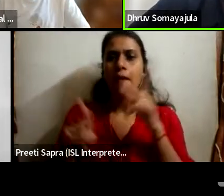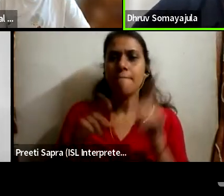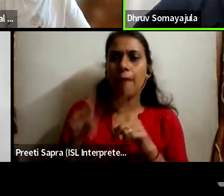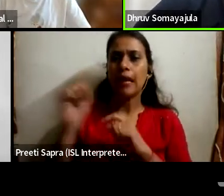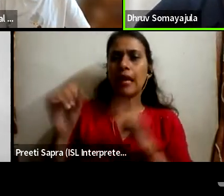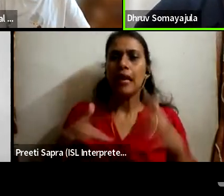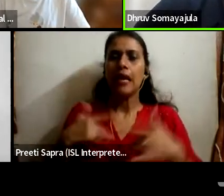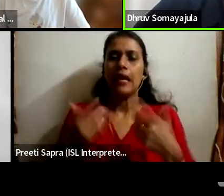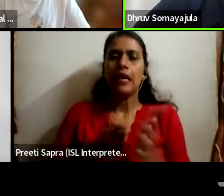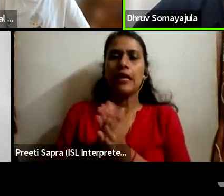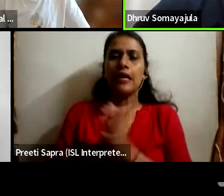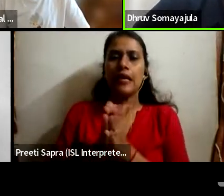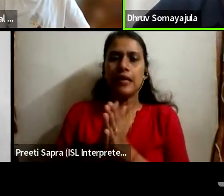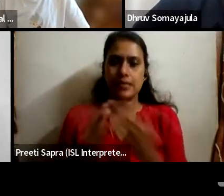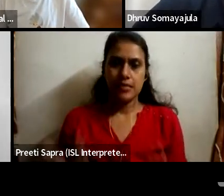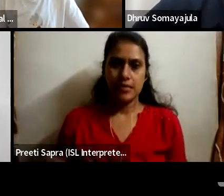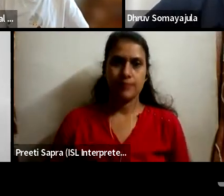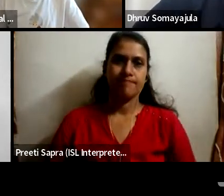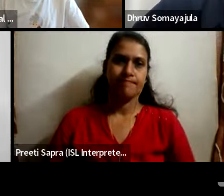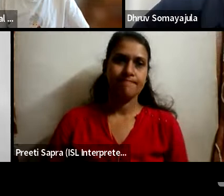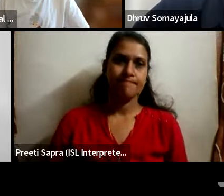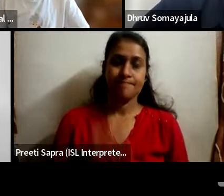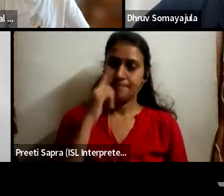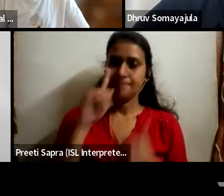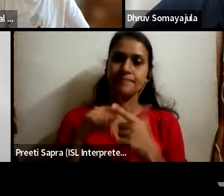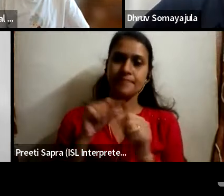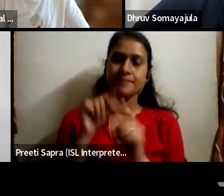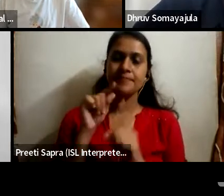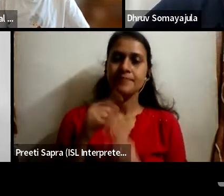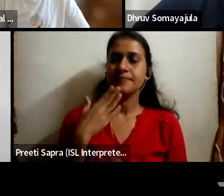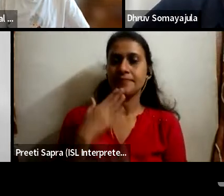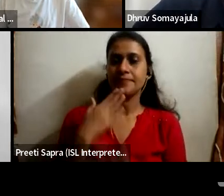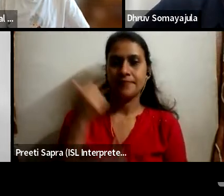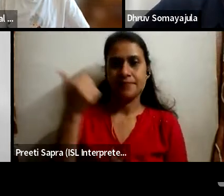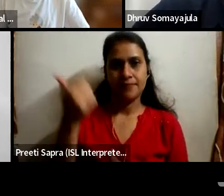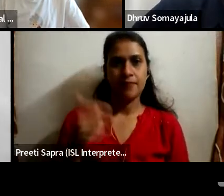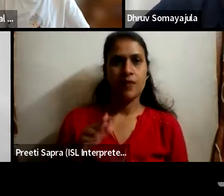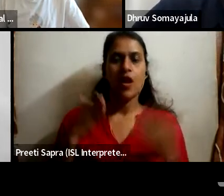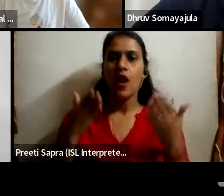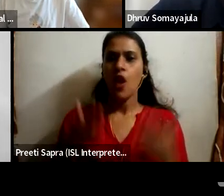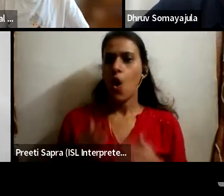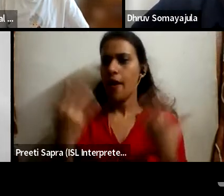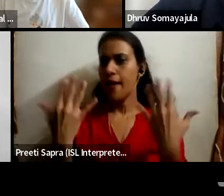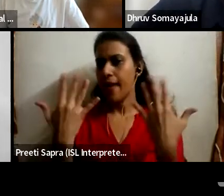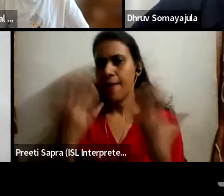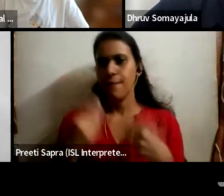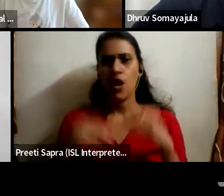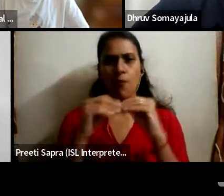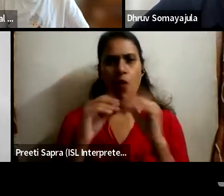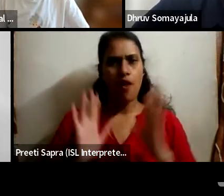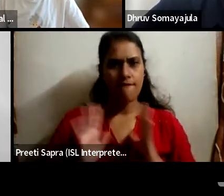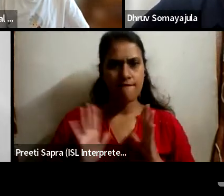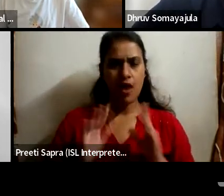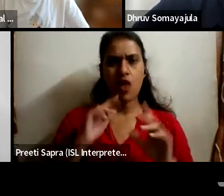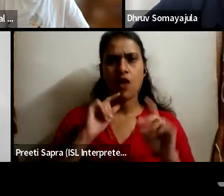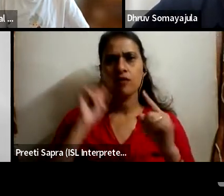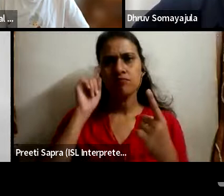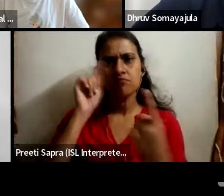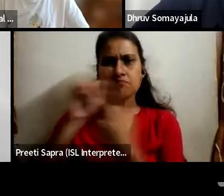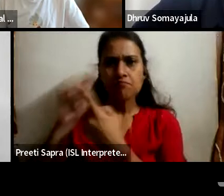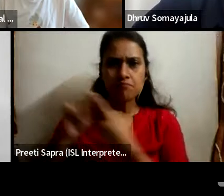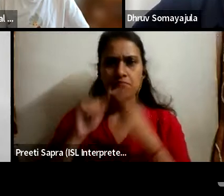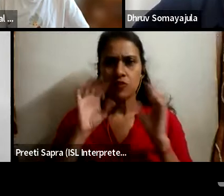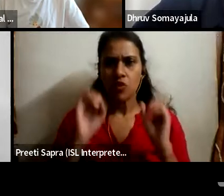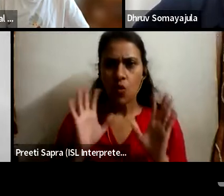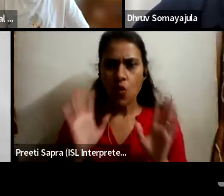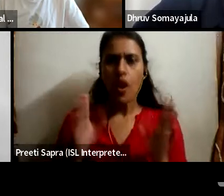paradigms. Thank you. If it's okay with everyone, we can just take 10 more minutes so that panelists can make their